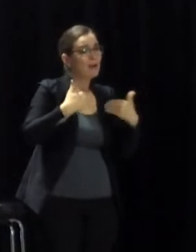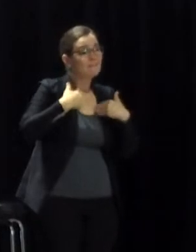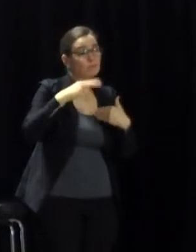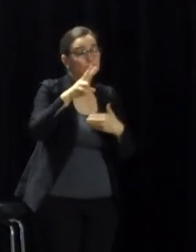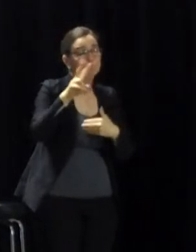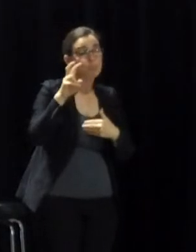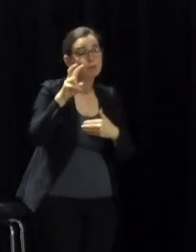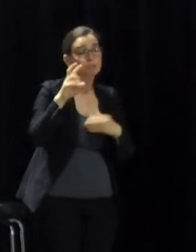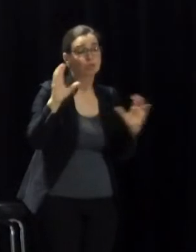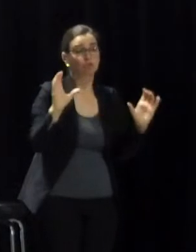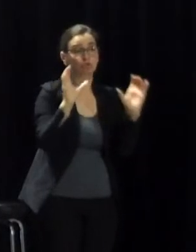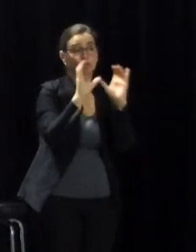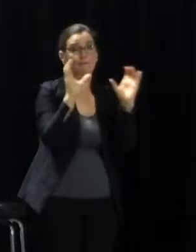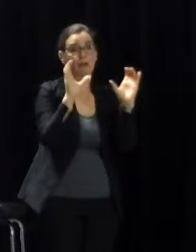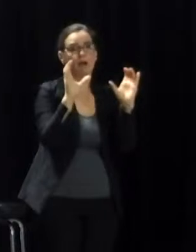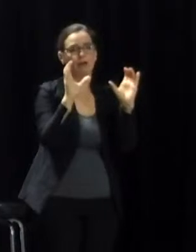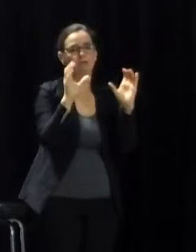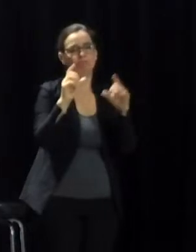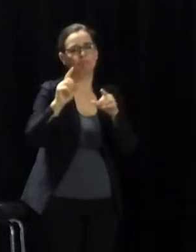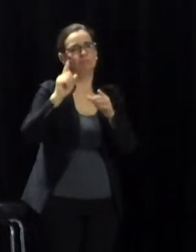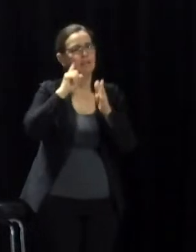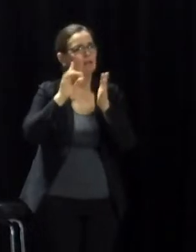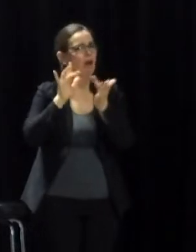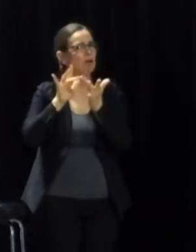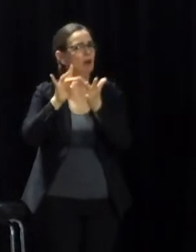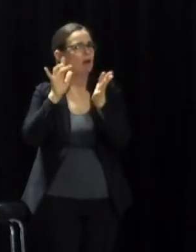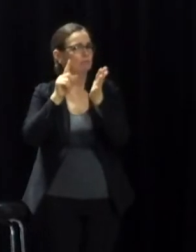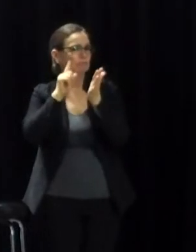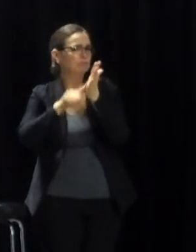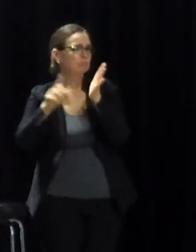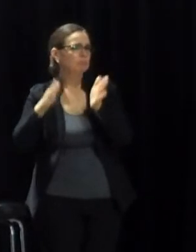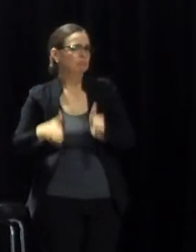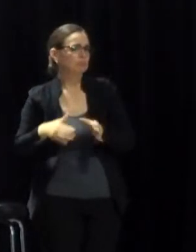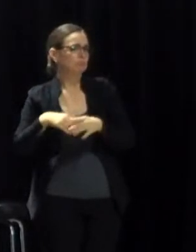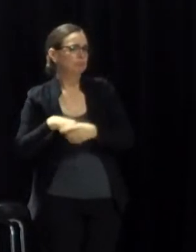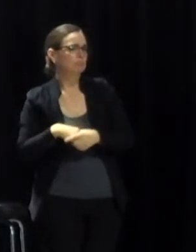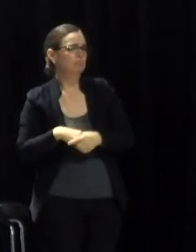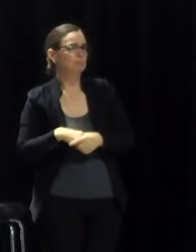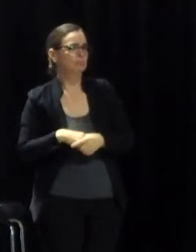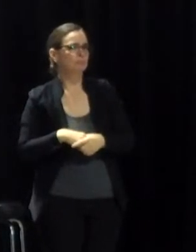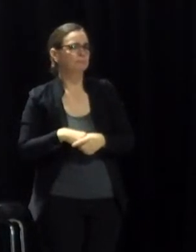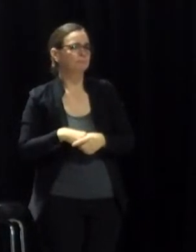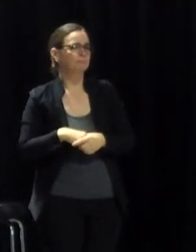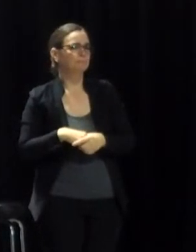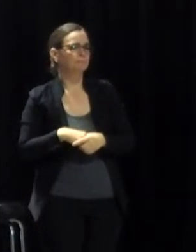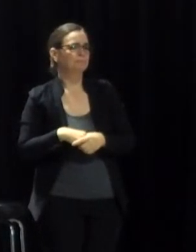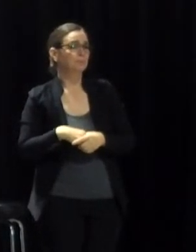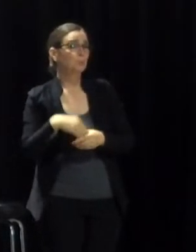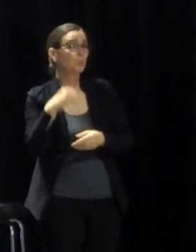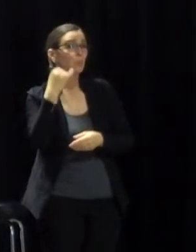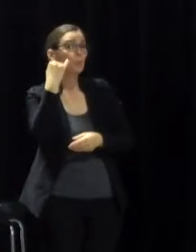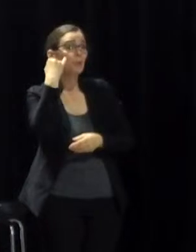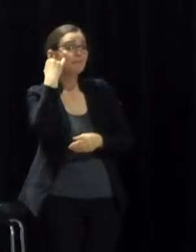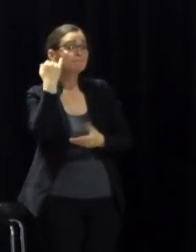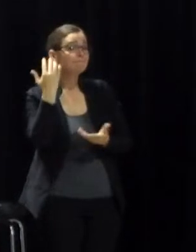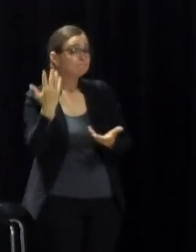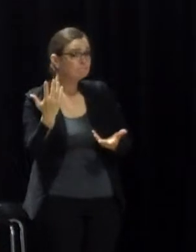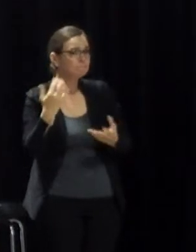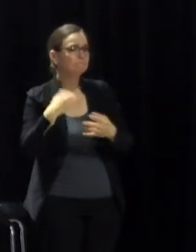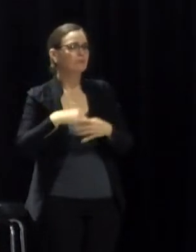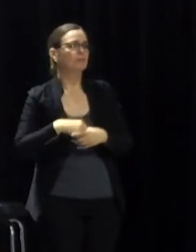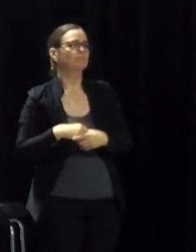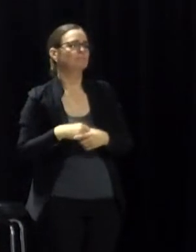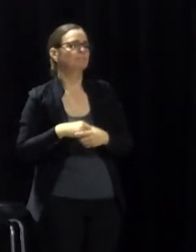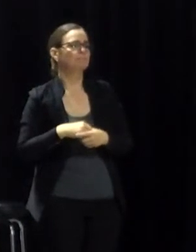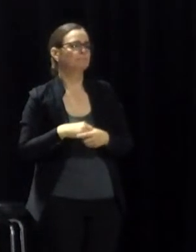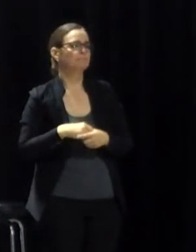Hopkins, Dr. Gupta's alma mater. And so in the event where we get into a surge like that, that